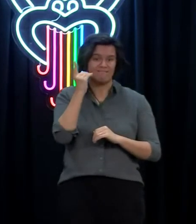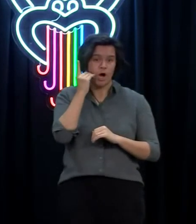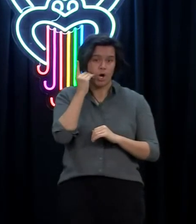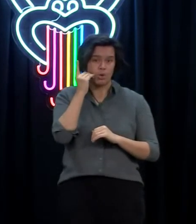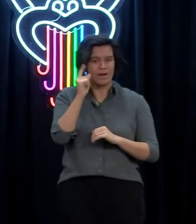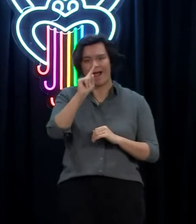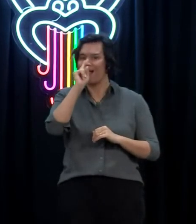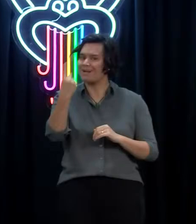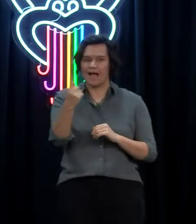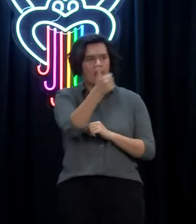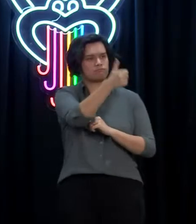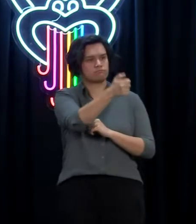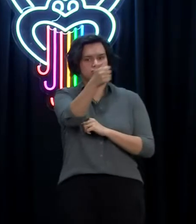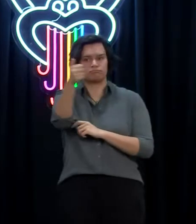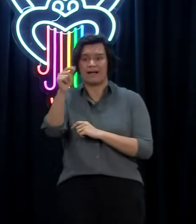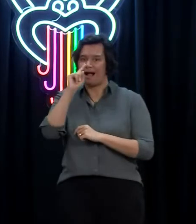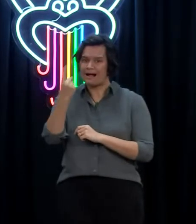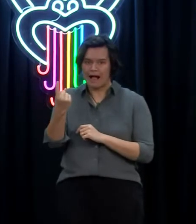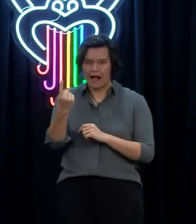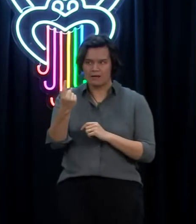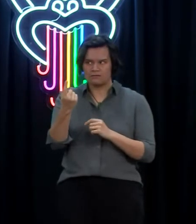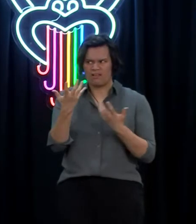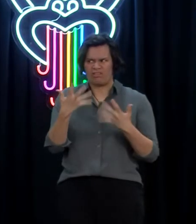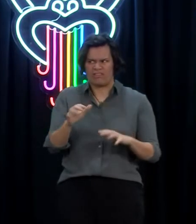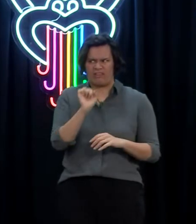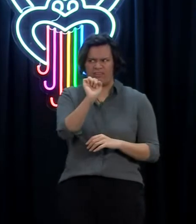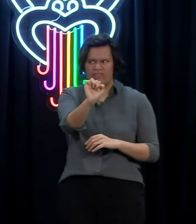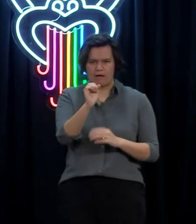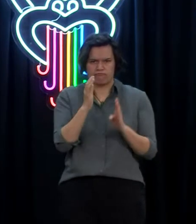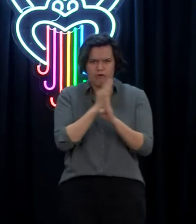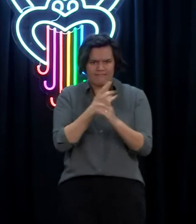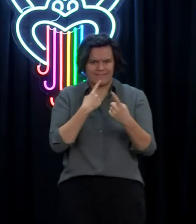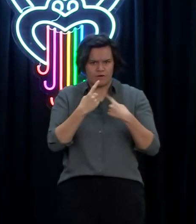Yeah, look, that's absolutely something we will be needing to follow up.